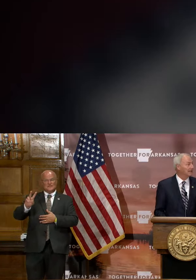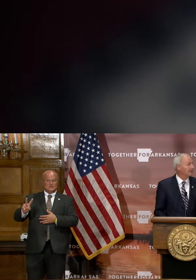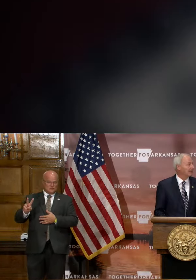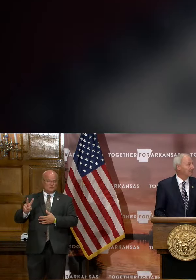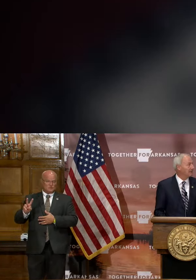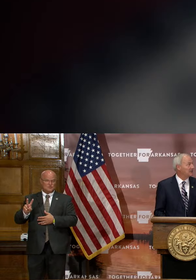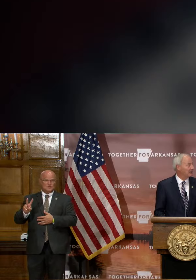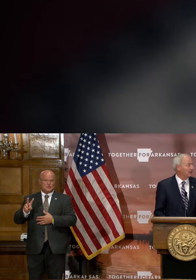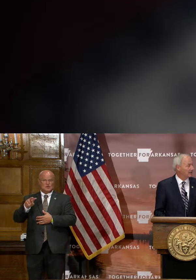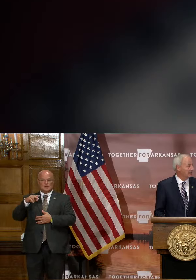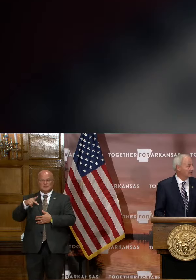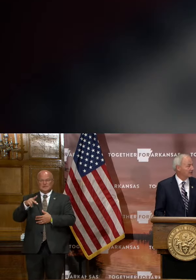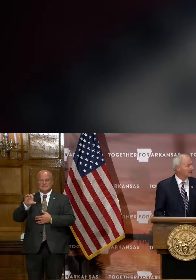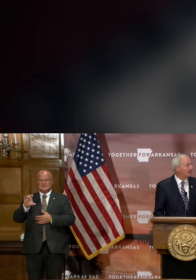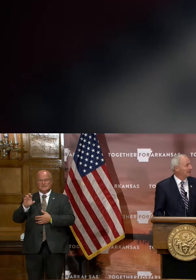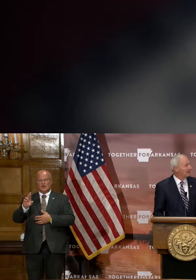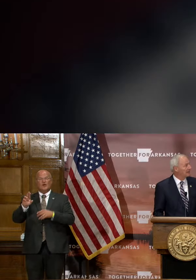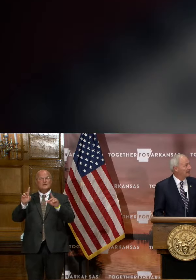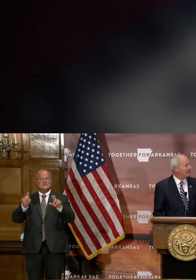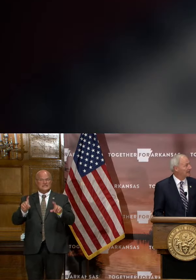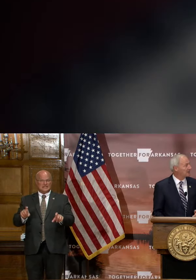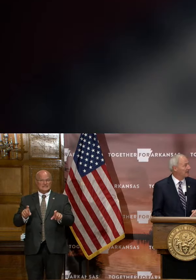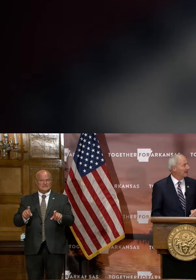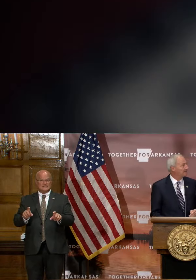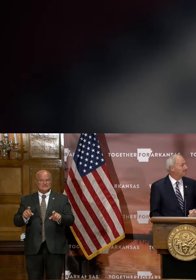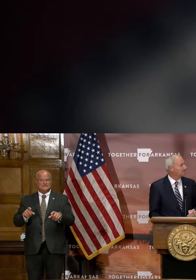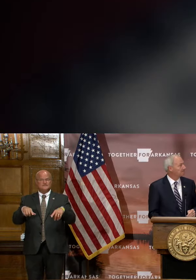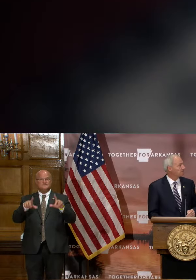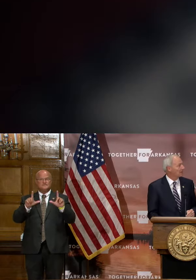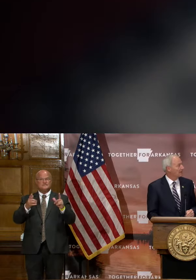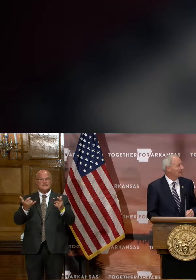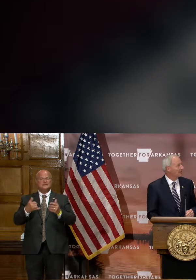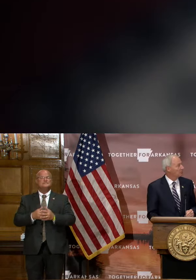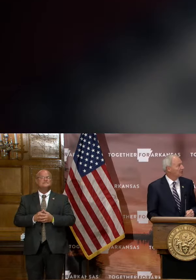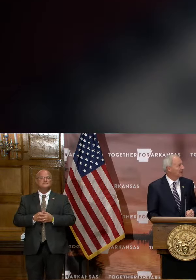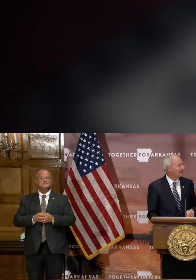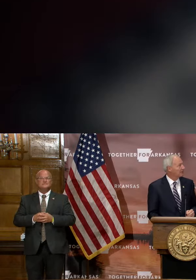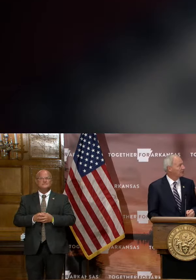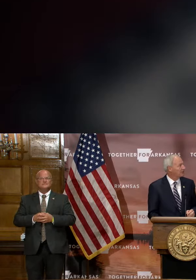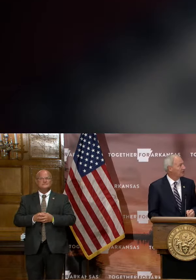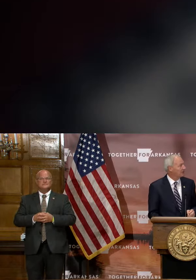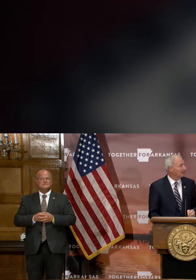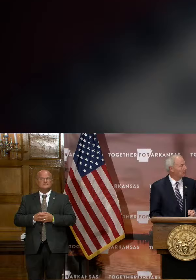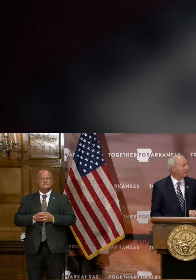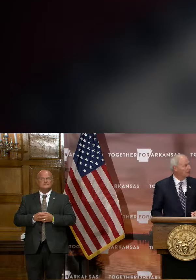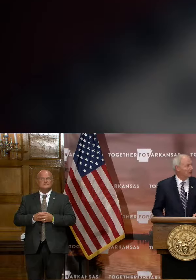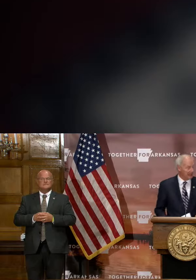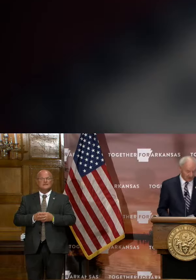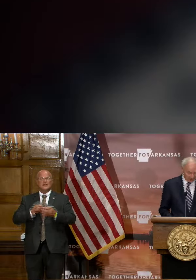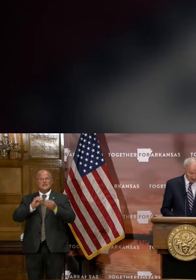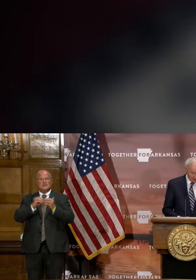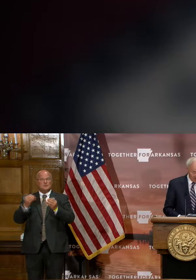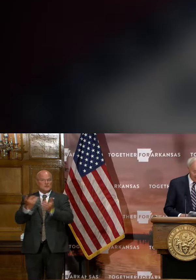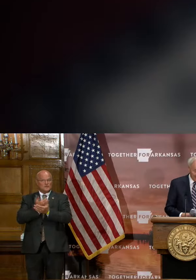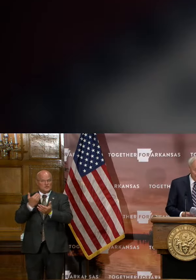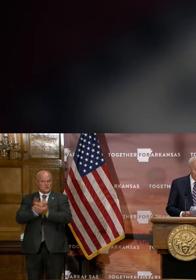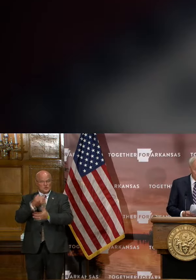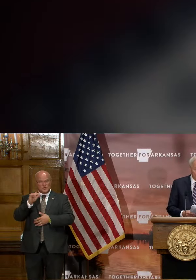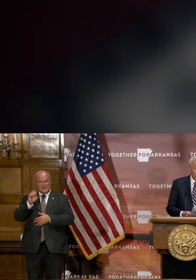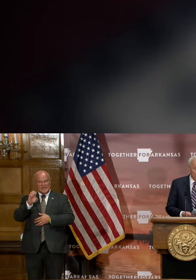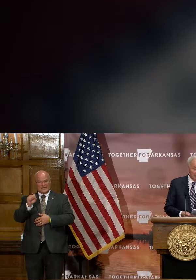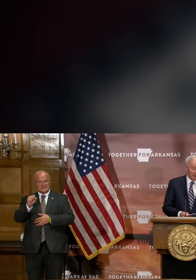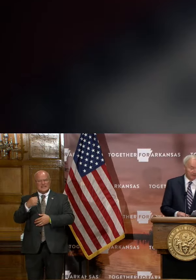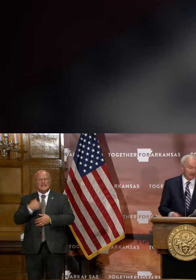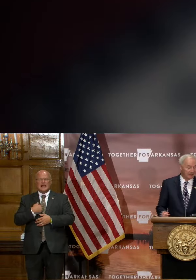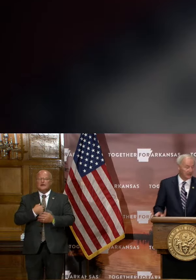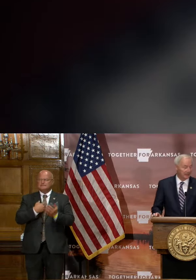5,852 PCR tests. The next slide will take us to the number of new cases. And let me